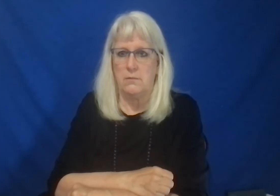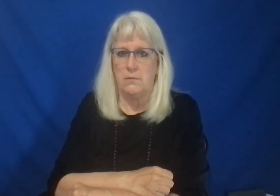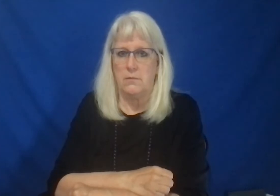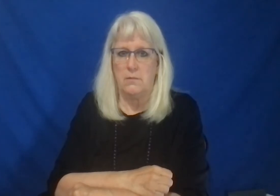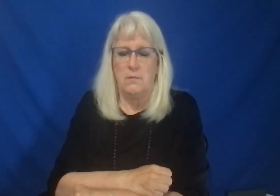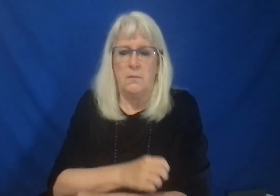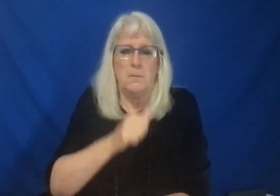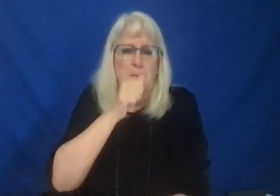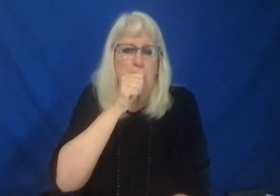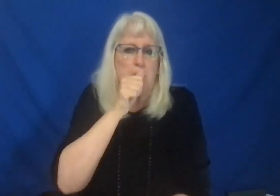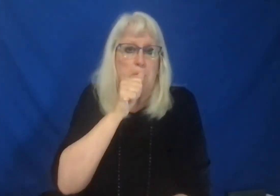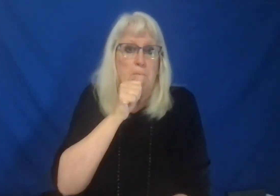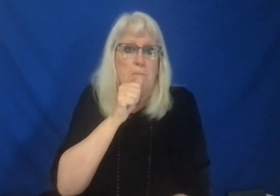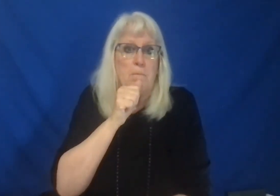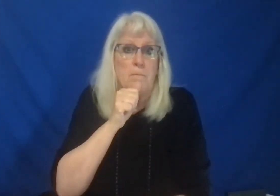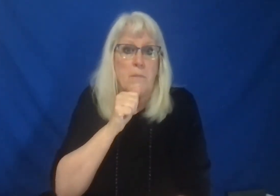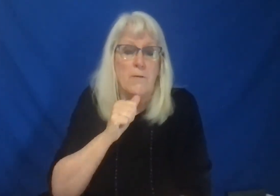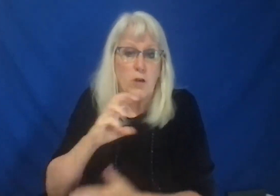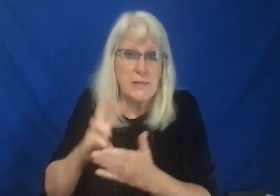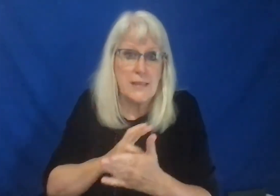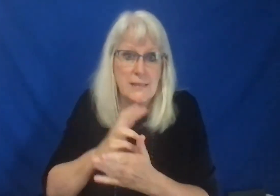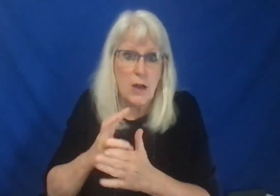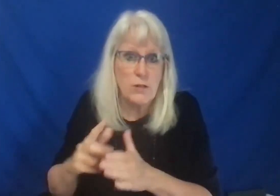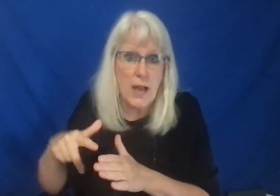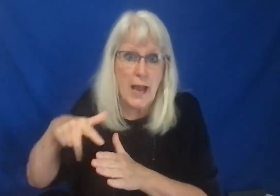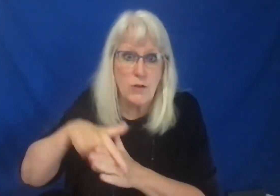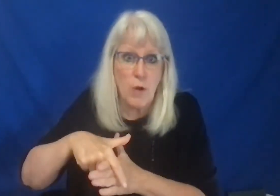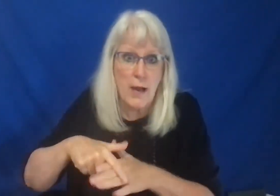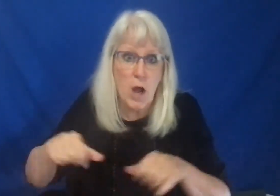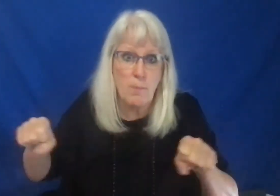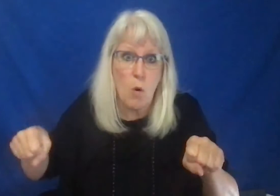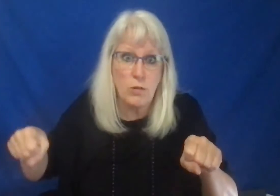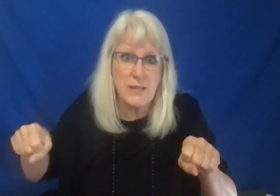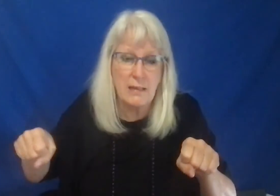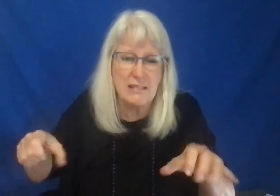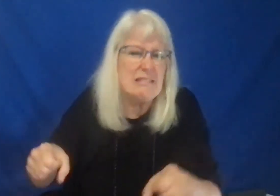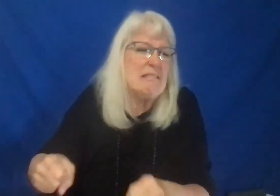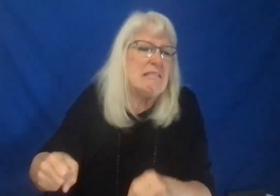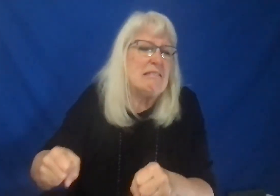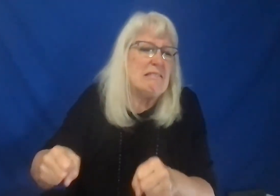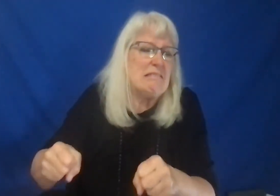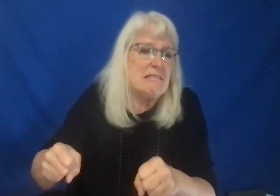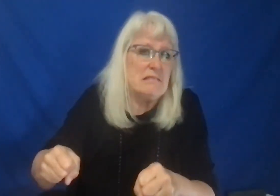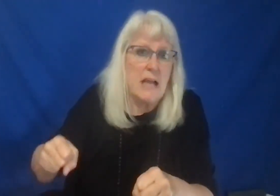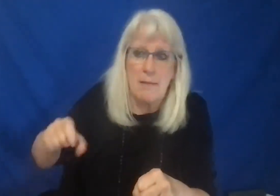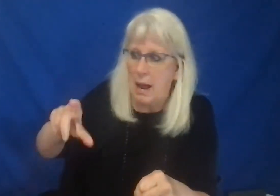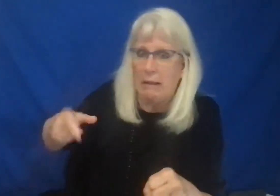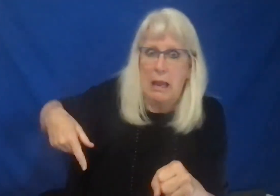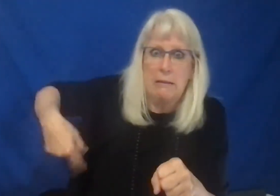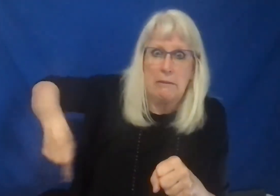had to be on a motorbike for 6 hours, to somehow, and this doesn't make me a hero in any way,